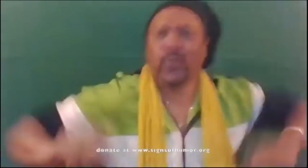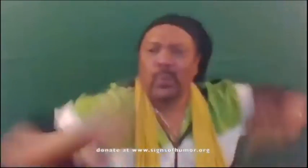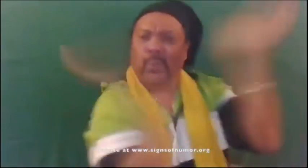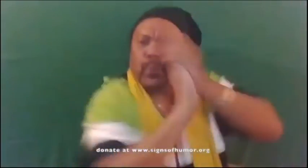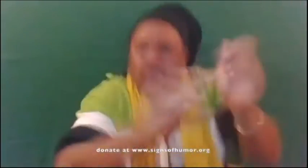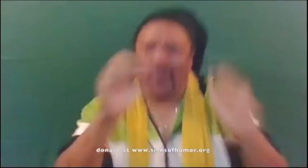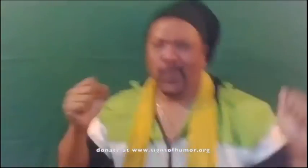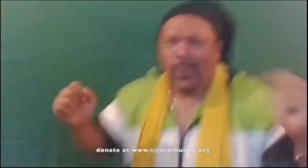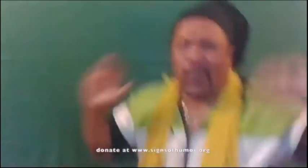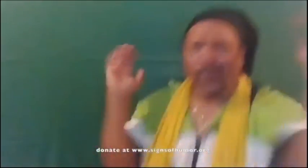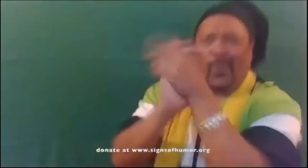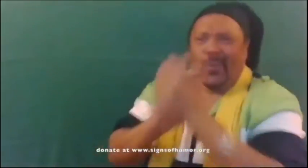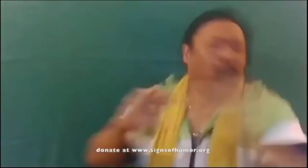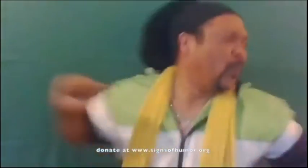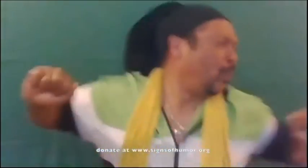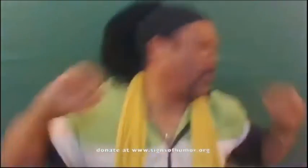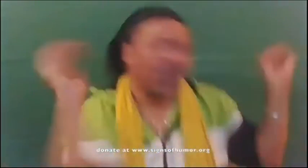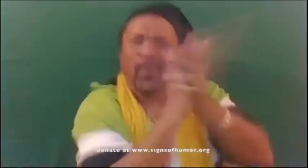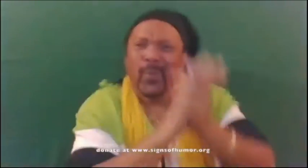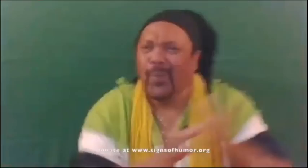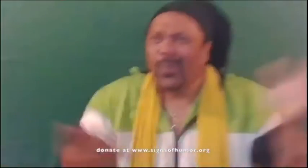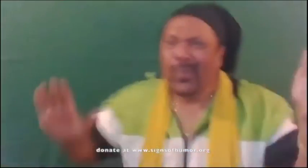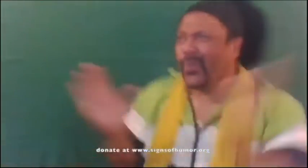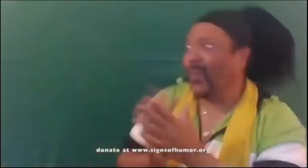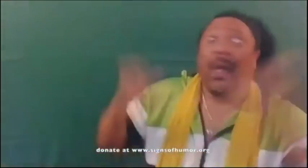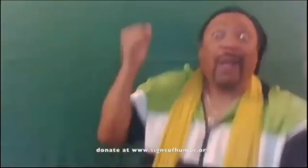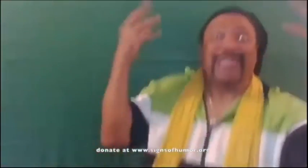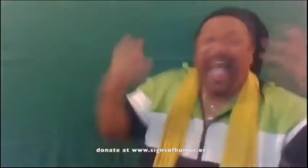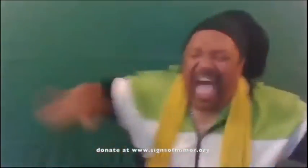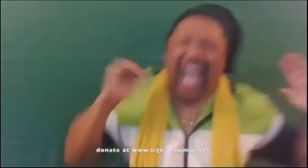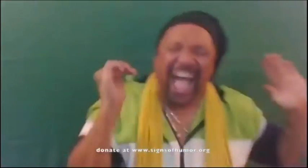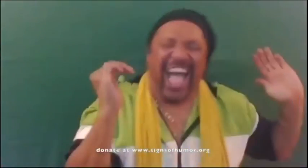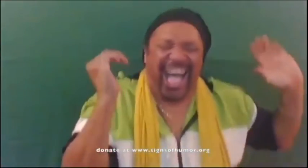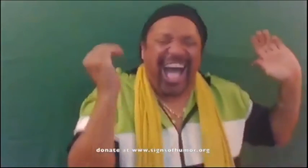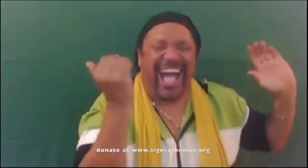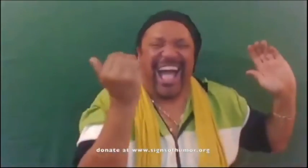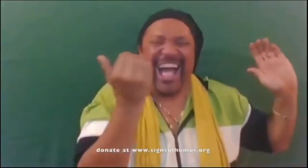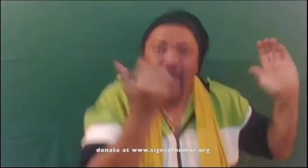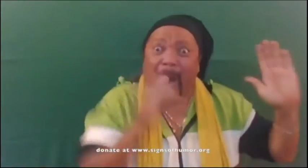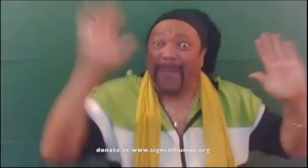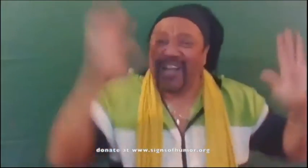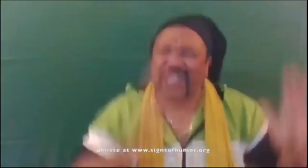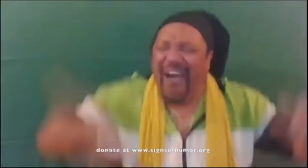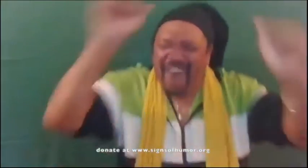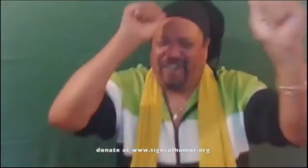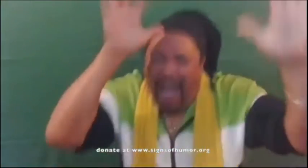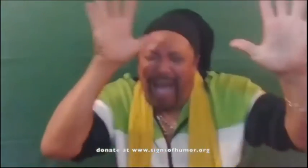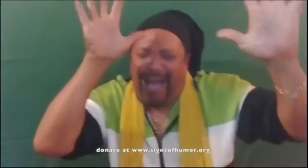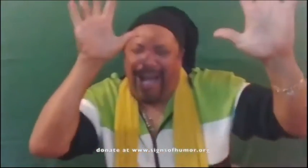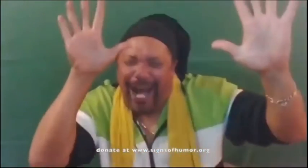They up here stepping in unison, doing a bankhead bounce, the cabbage patch from side to side. And they like, before they even